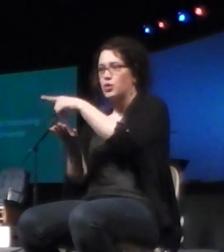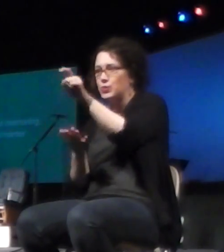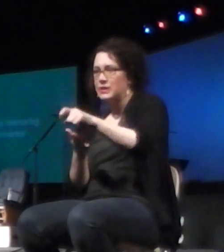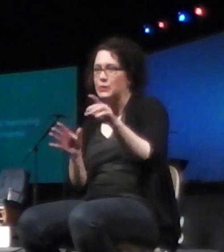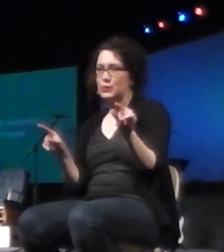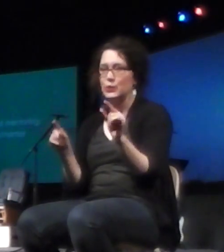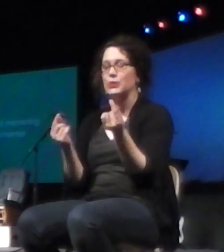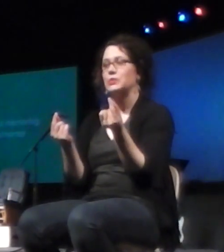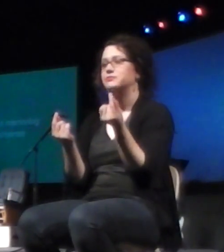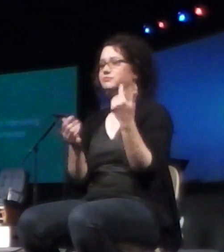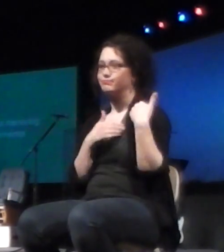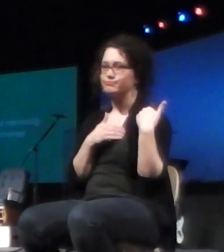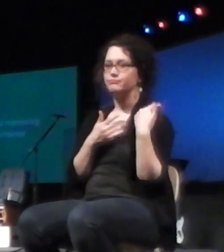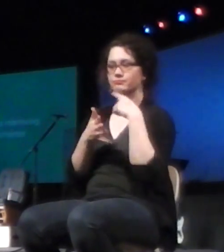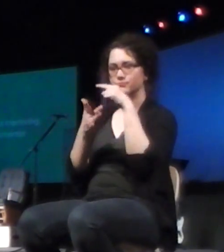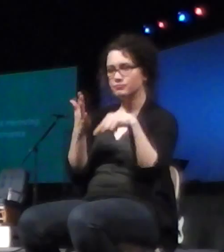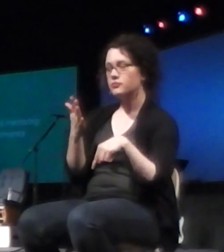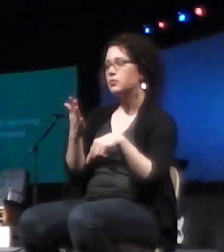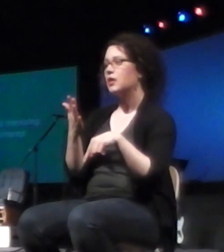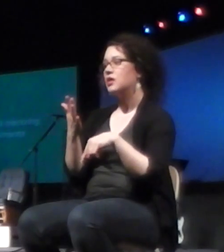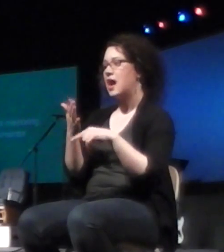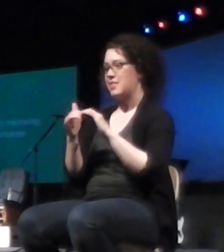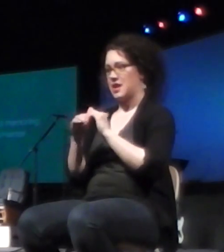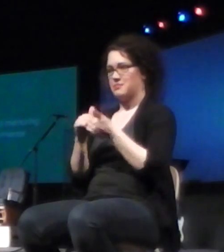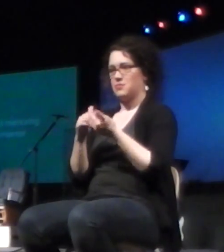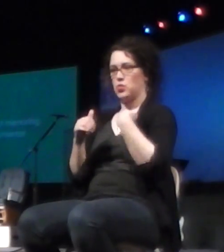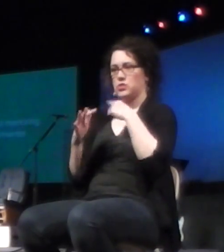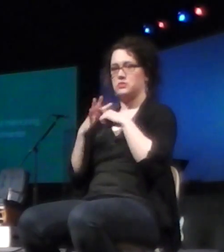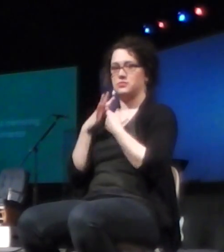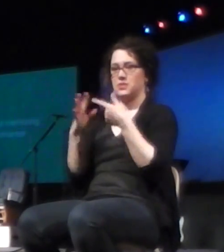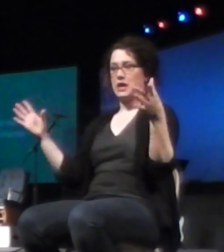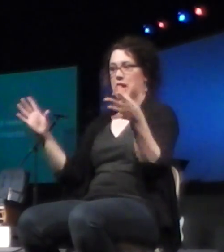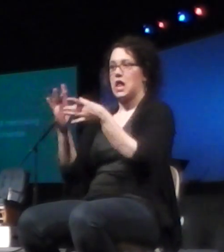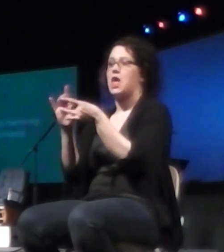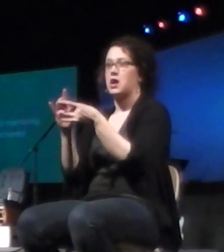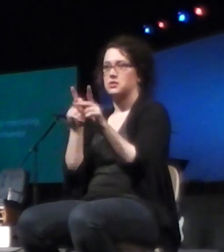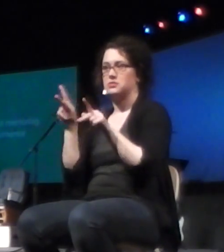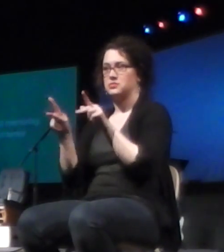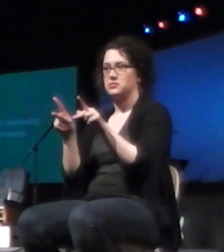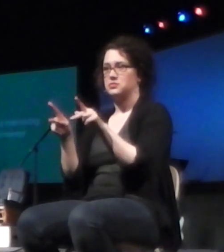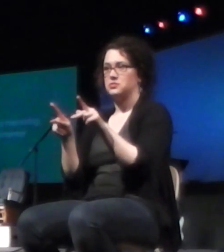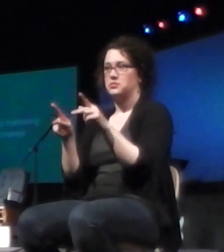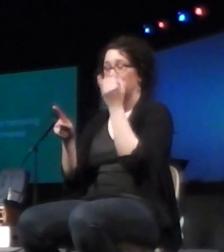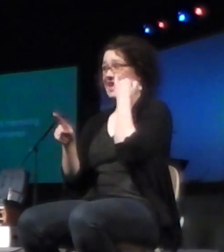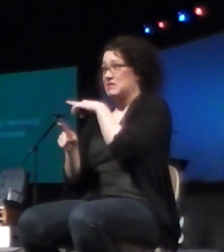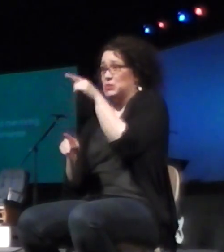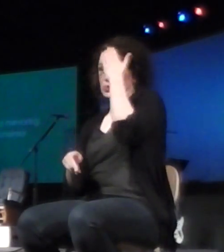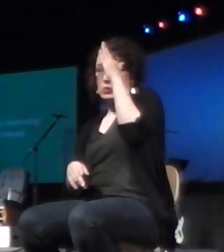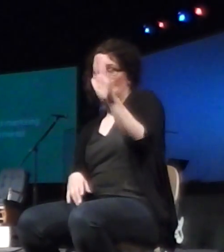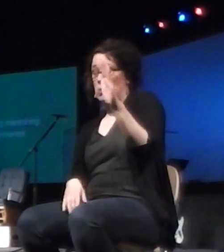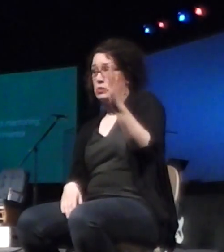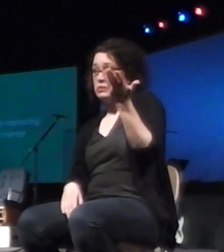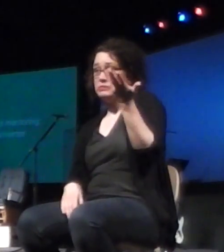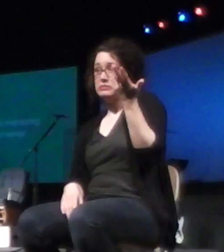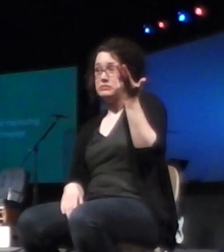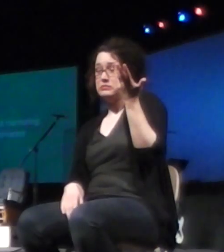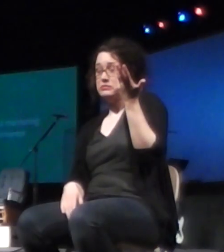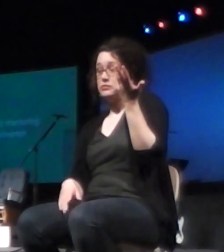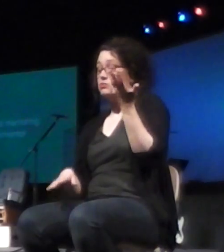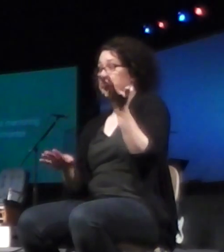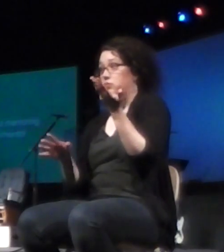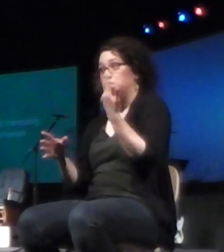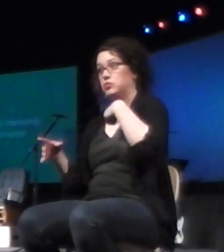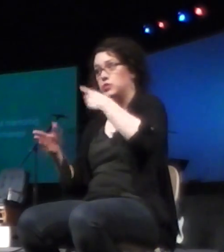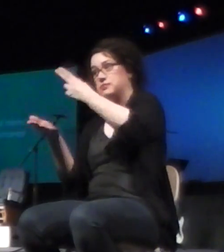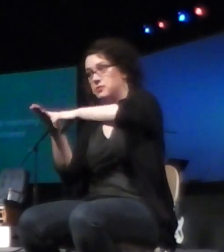to connect some people into these kinds of relationships. But again, if you don't need that, if you already, just go do it then. Go do it if you feel